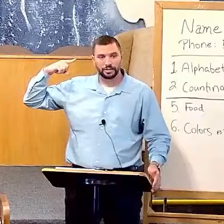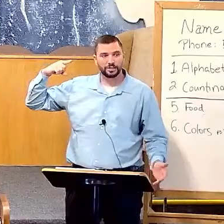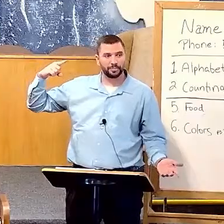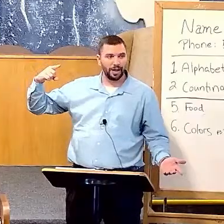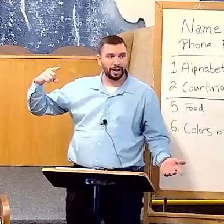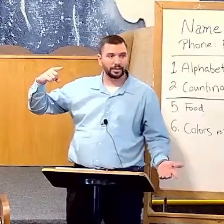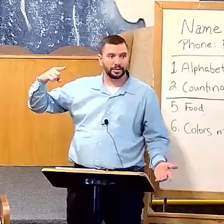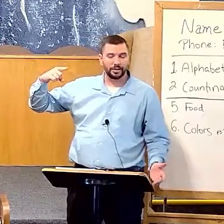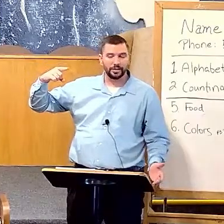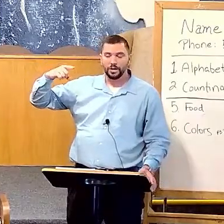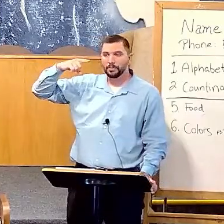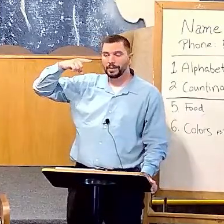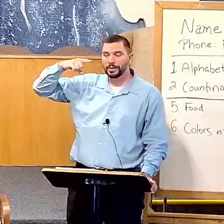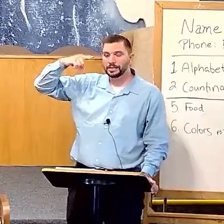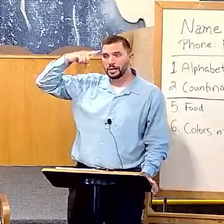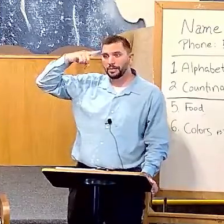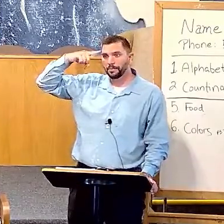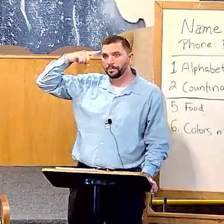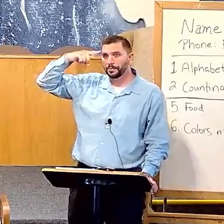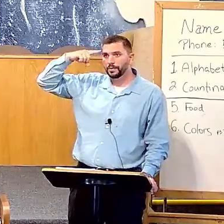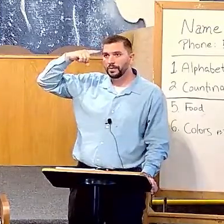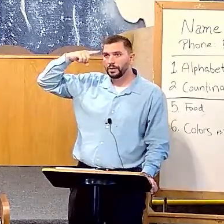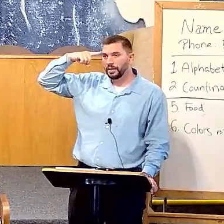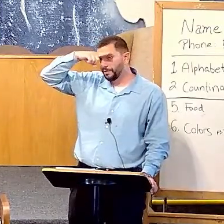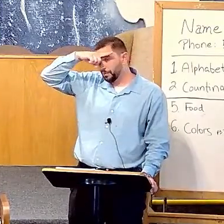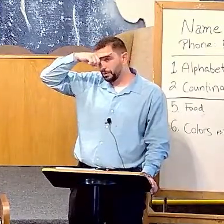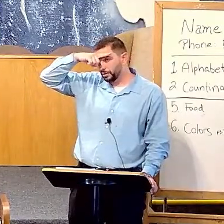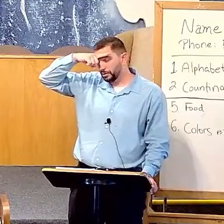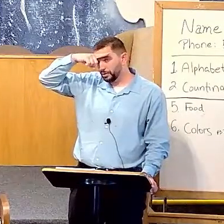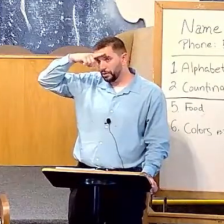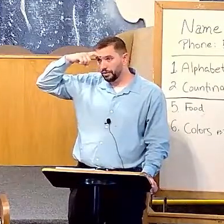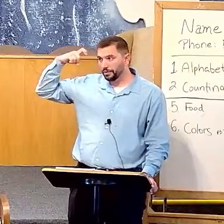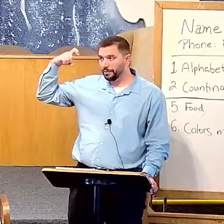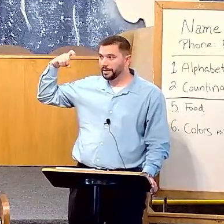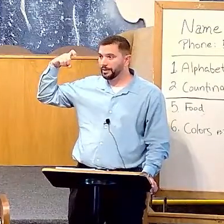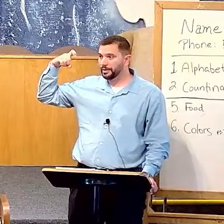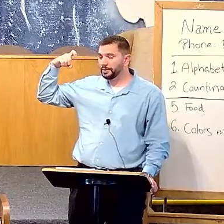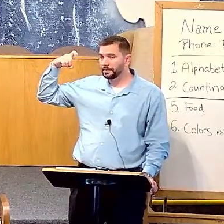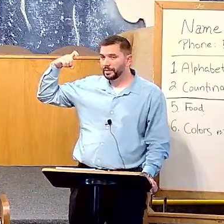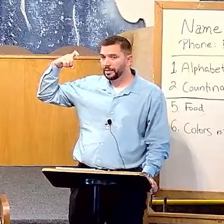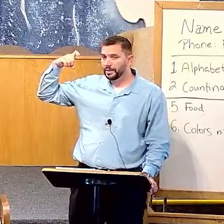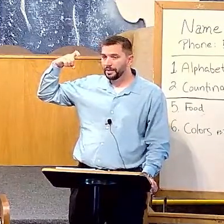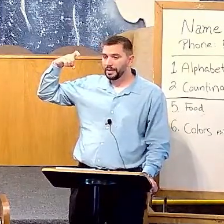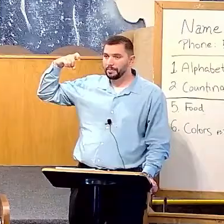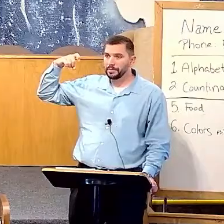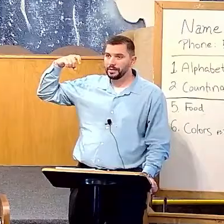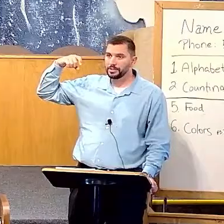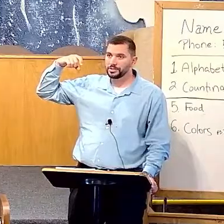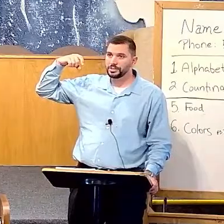black. But if you were to curl your finger, that means